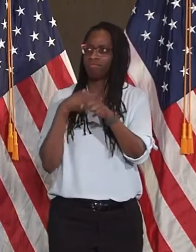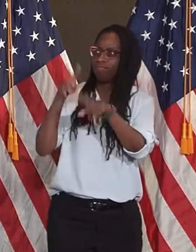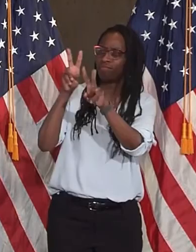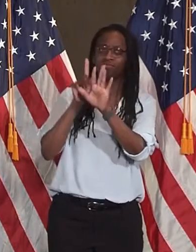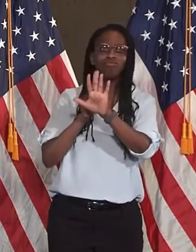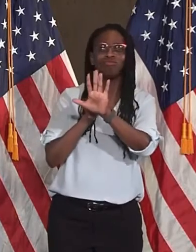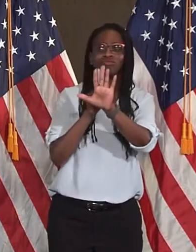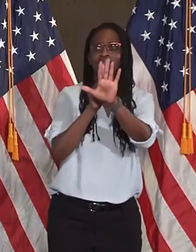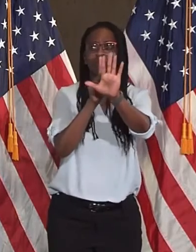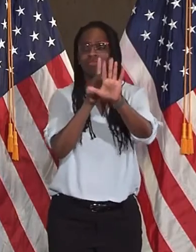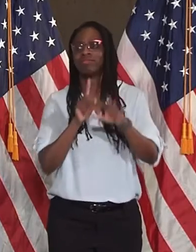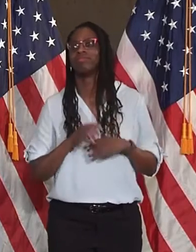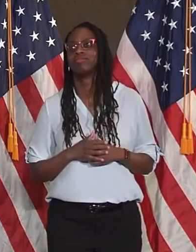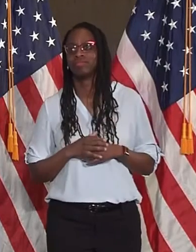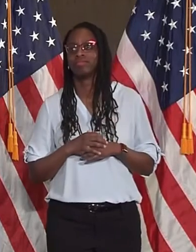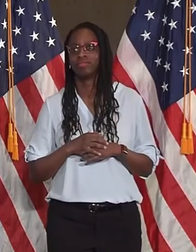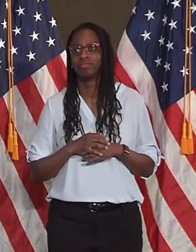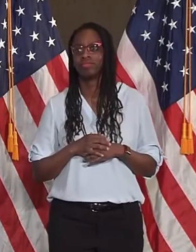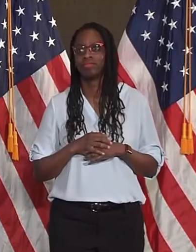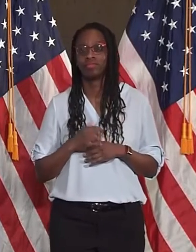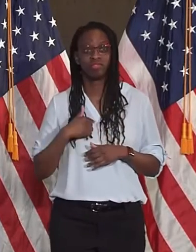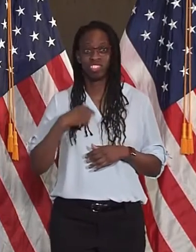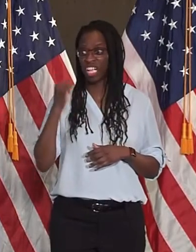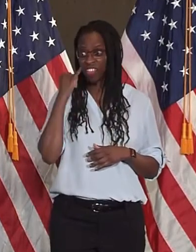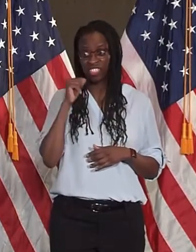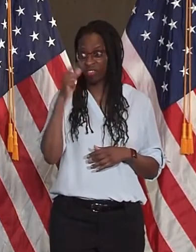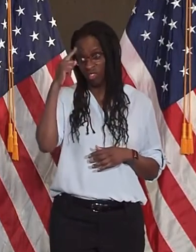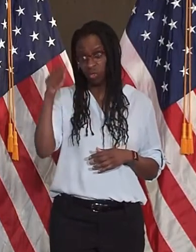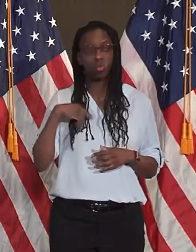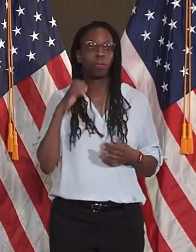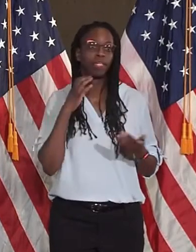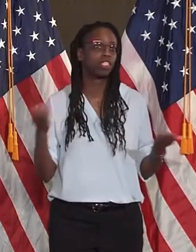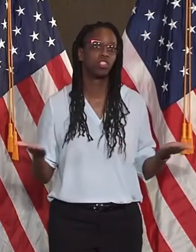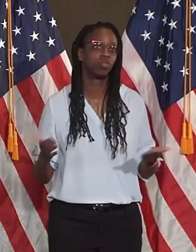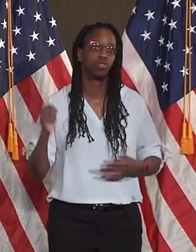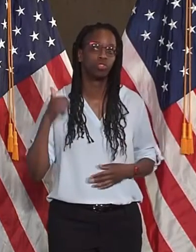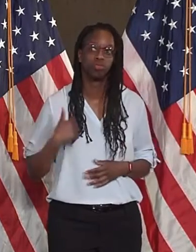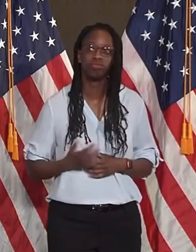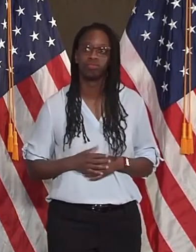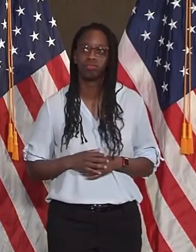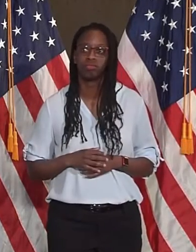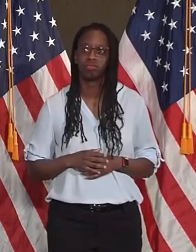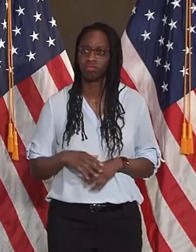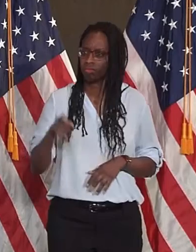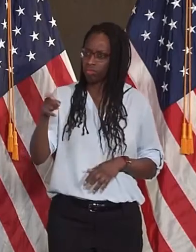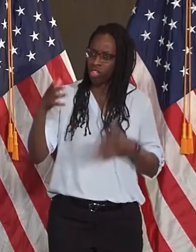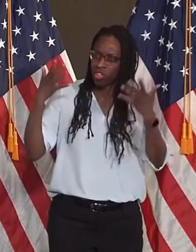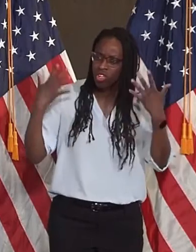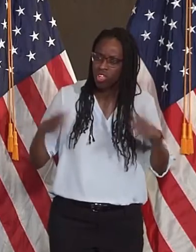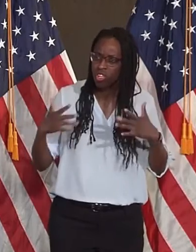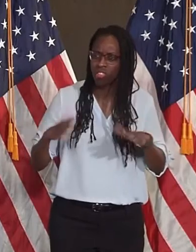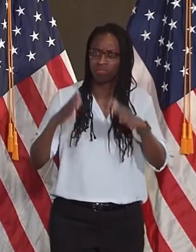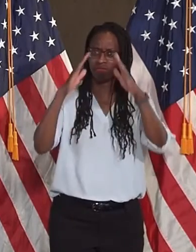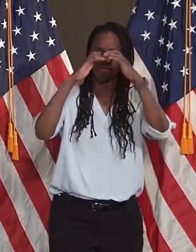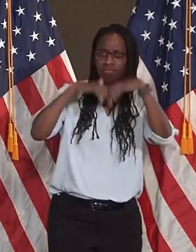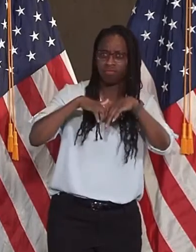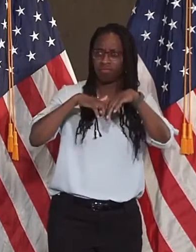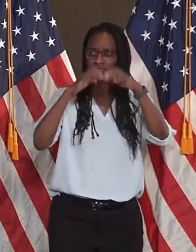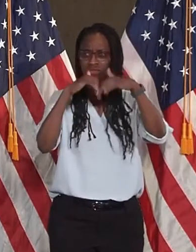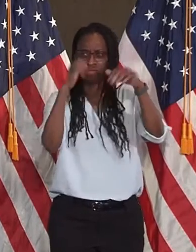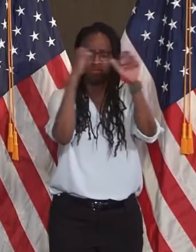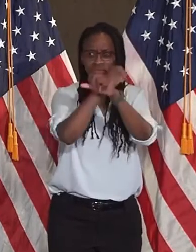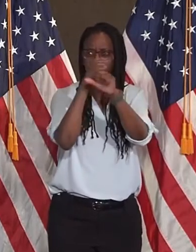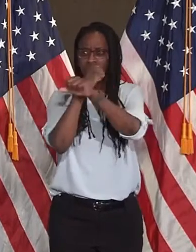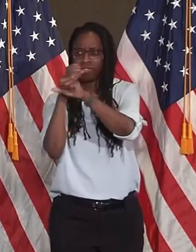as the mayor of the great city of Boston, if it were not for the glass ceilings that you have shattered, not only as the first